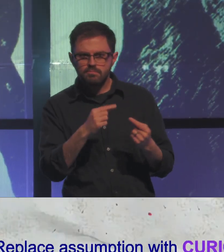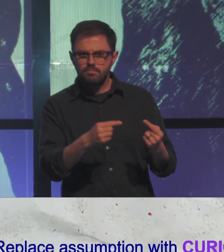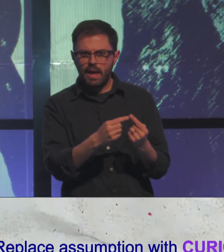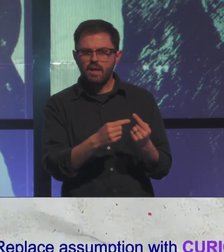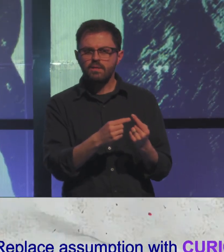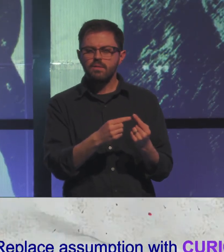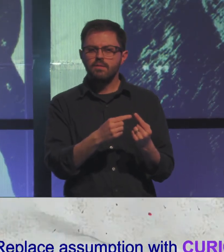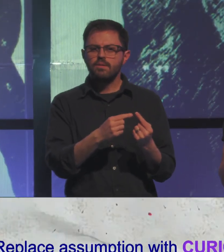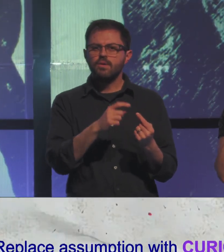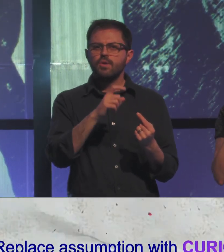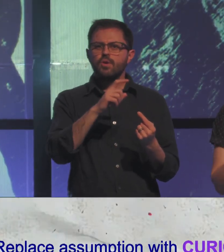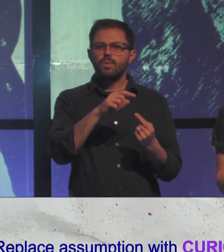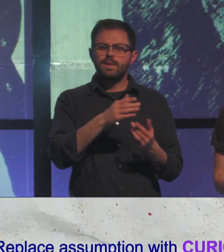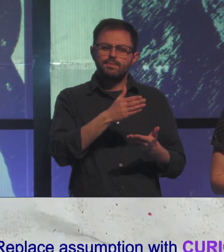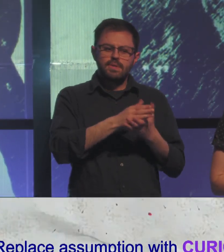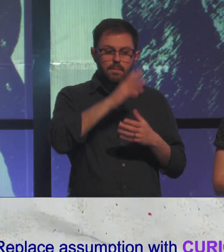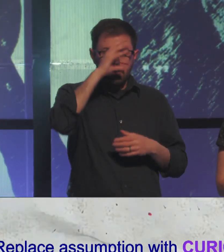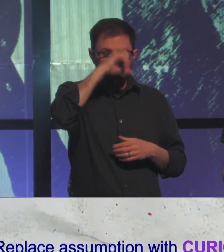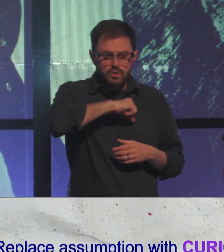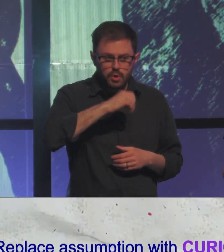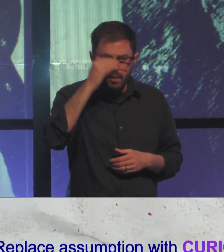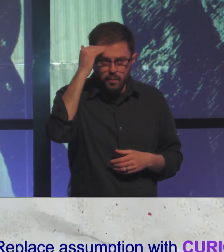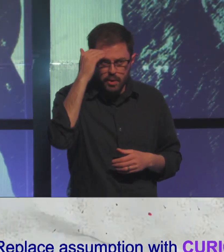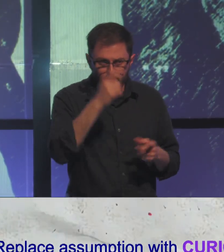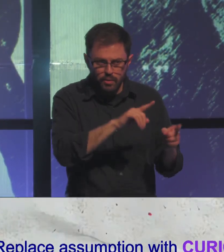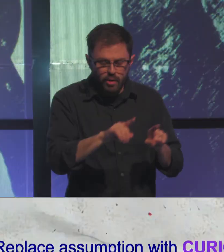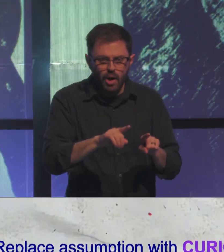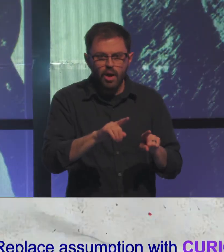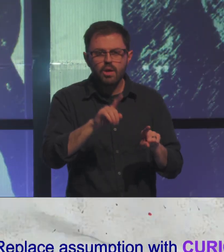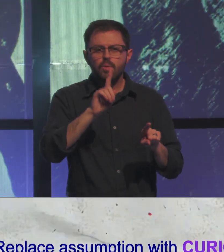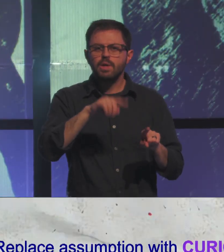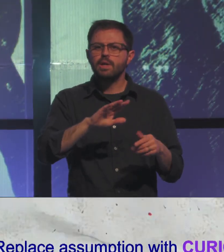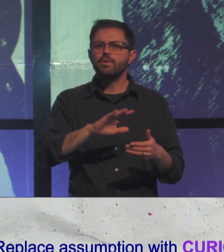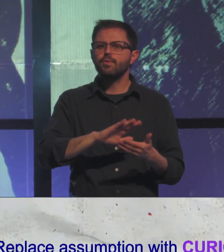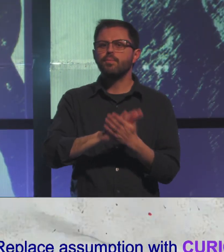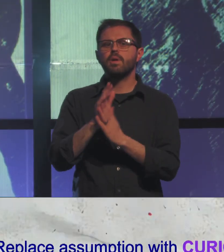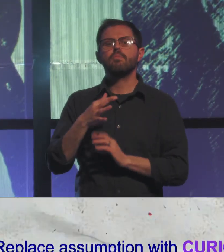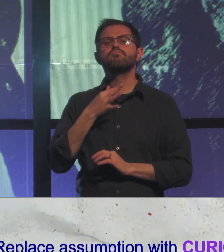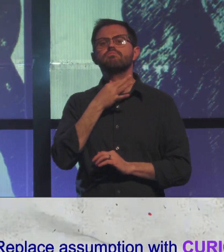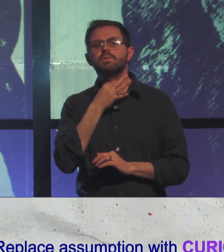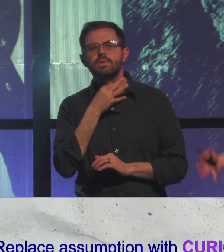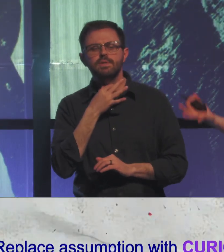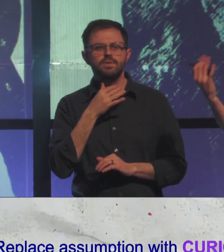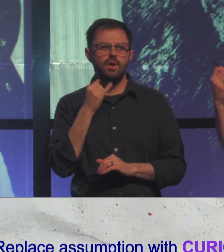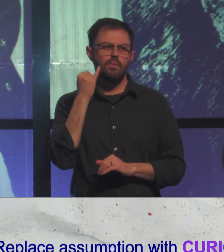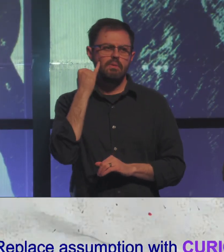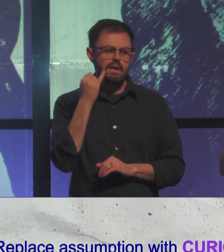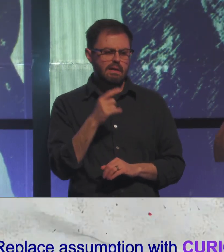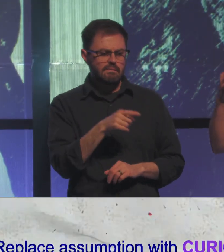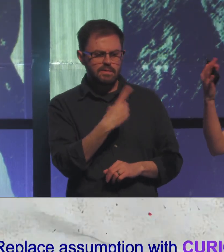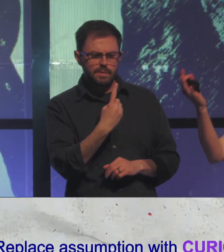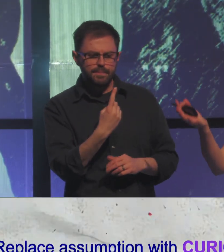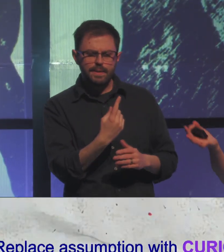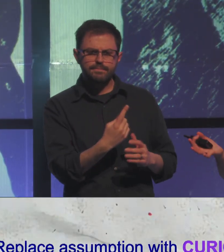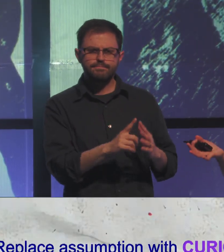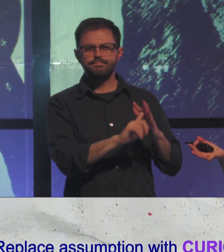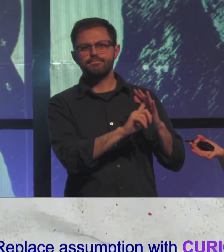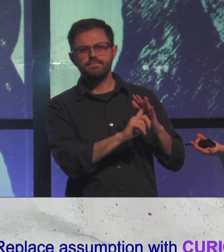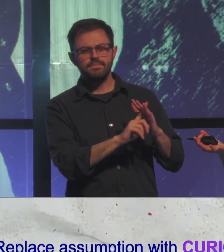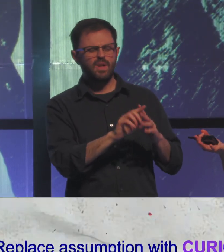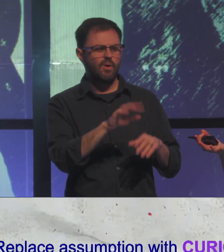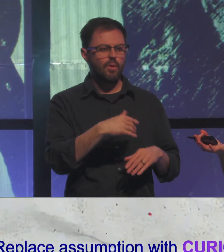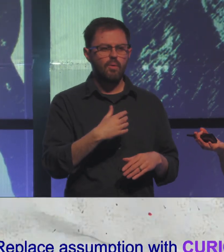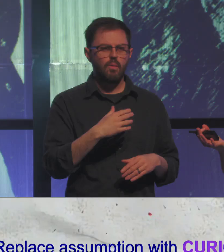think sometimes we think that we know. Oh, I already know why I'm acting this way. Or of course they are because blah, blah,